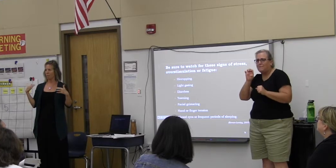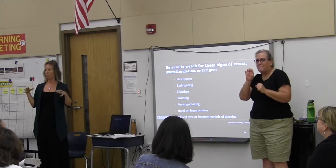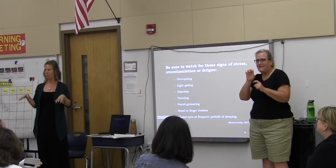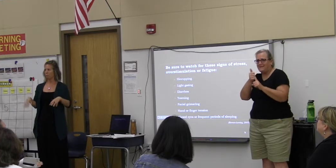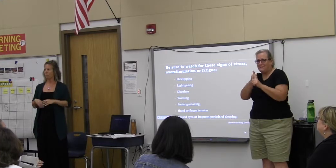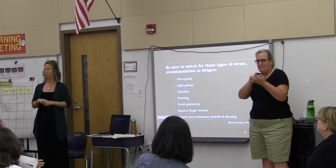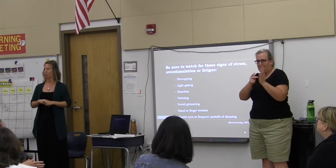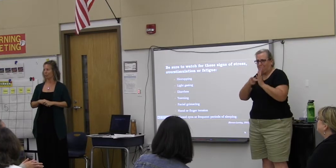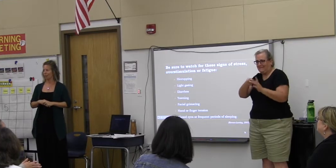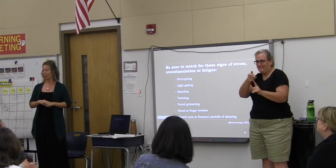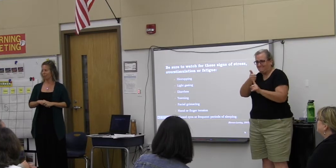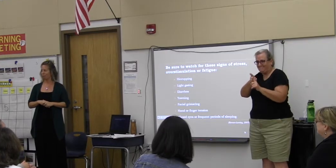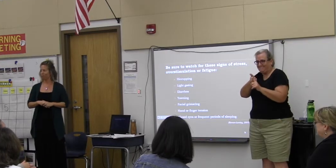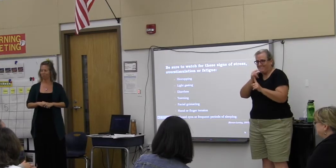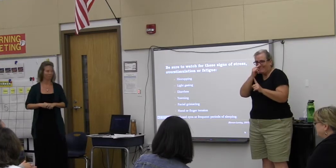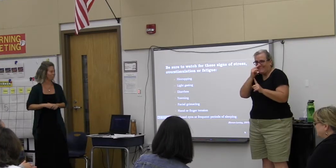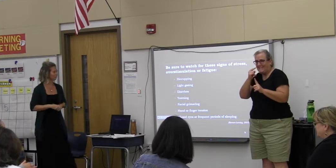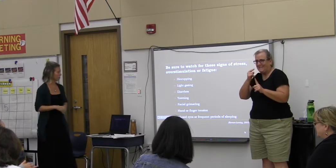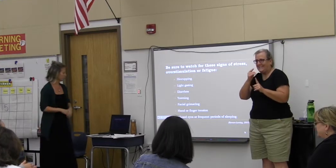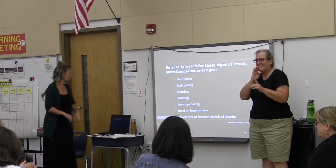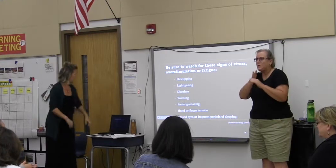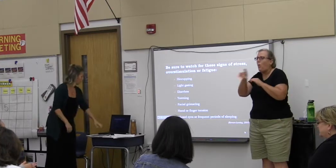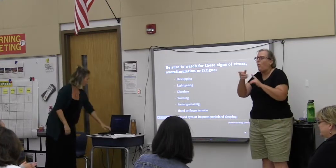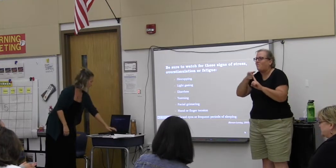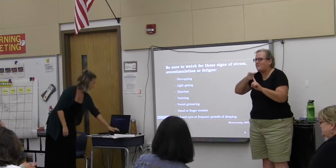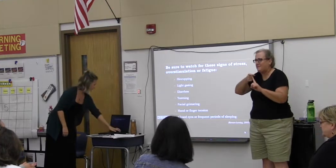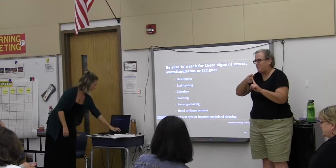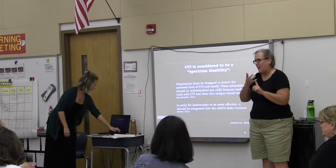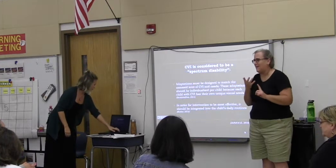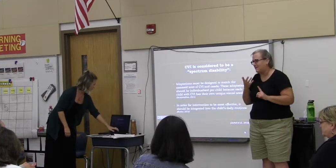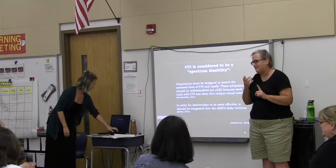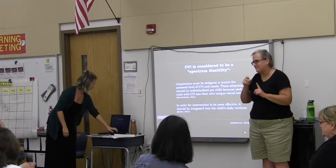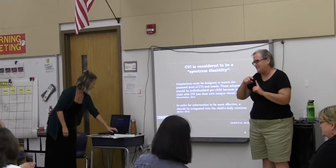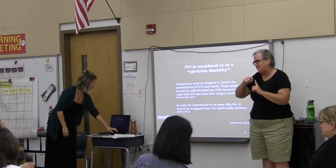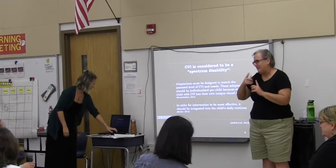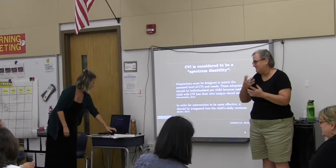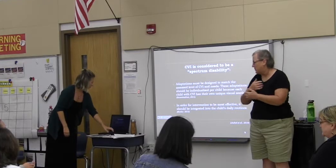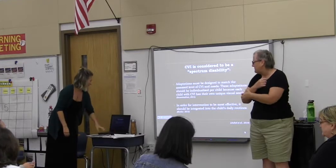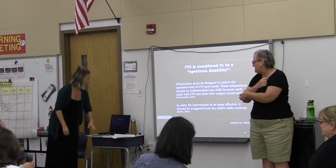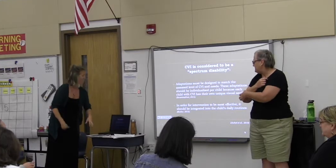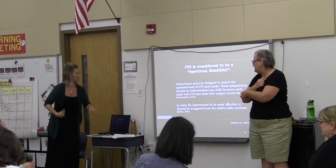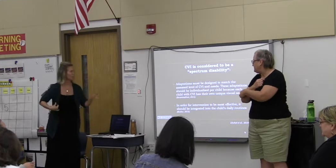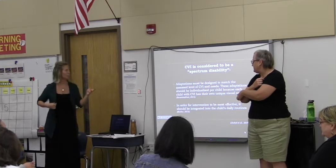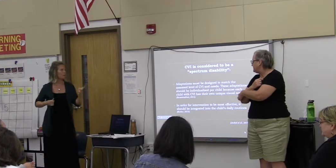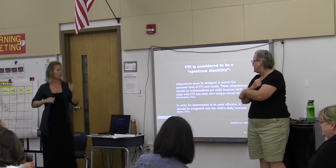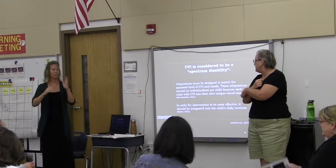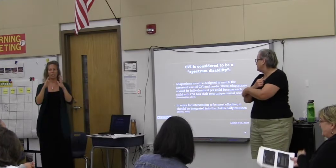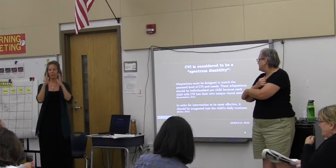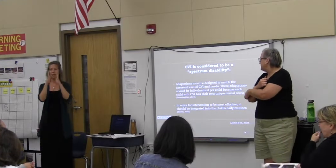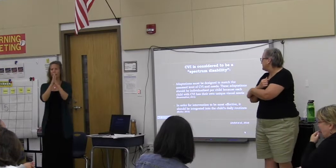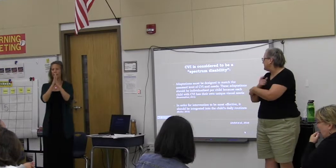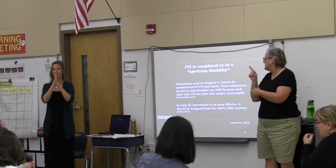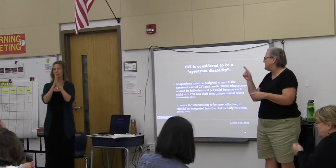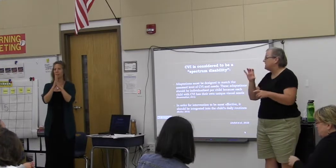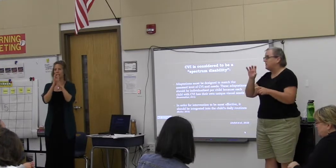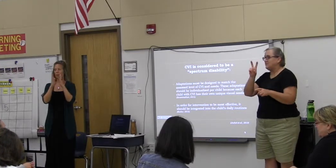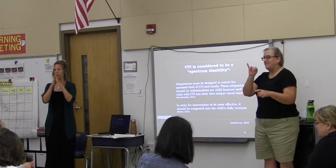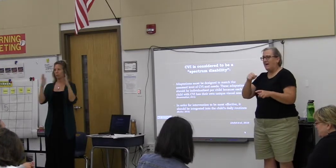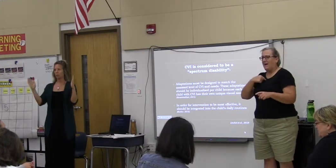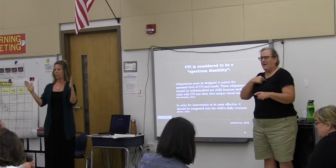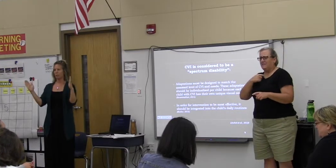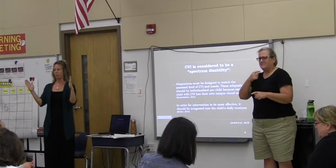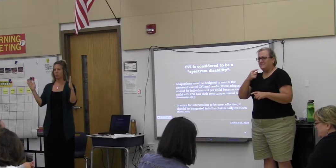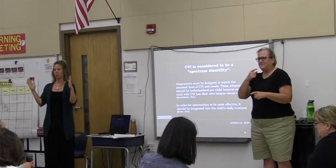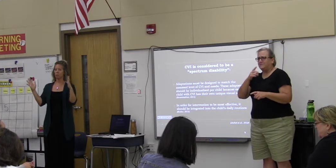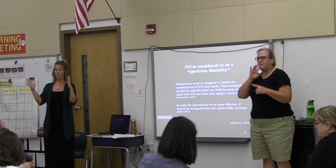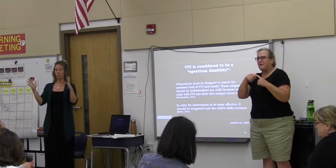overstimulated or might be stressed And I'm just gonna mention CDI, like we talked about with